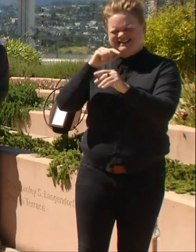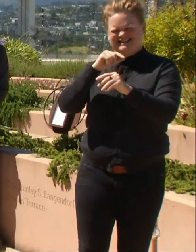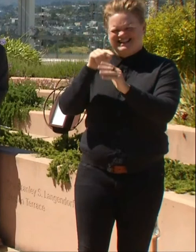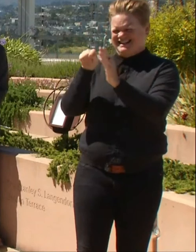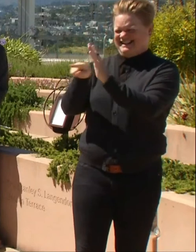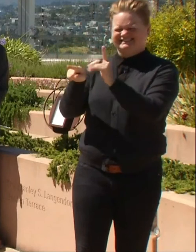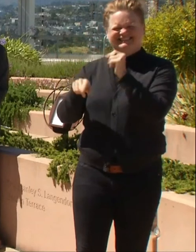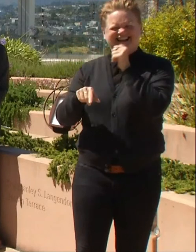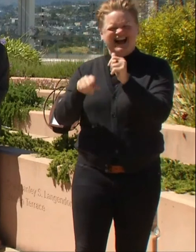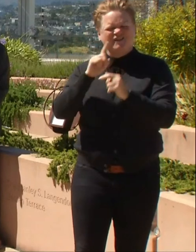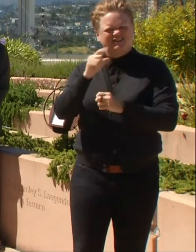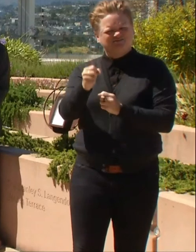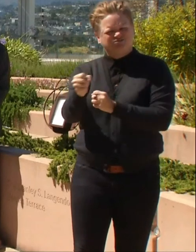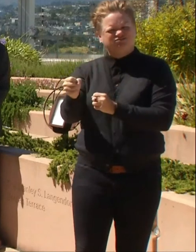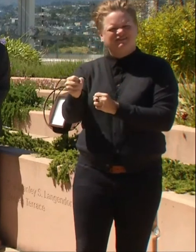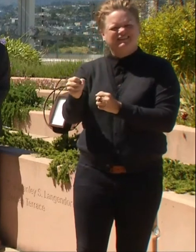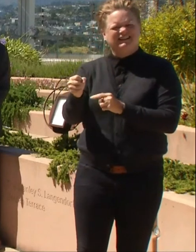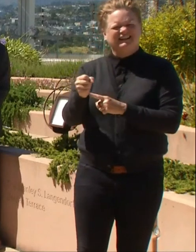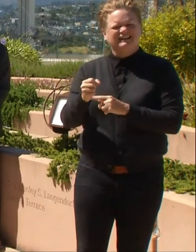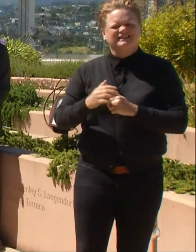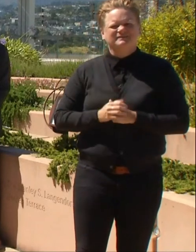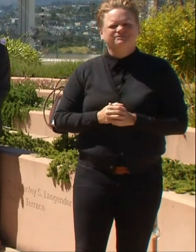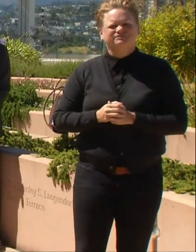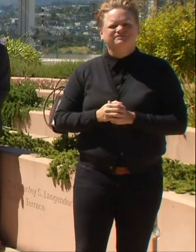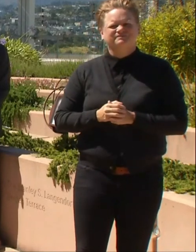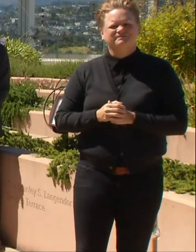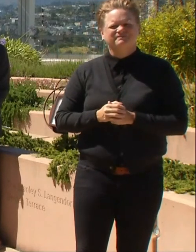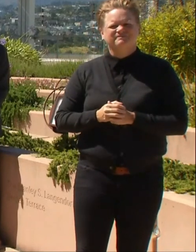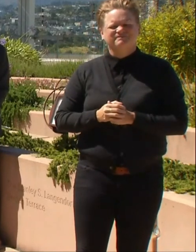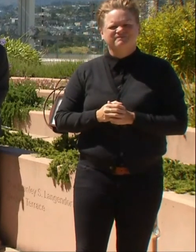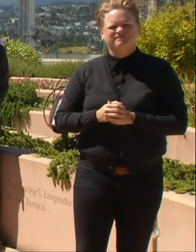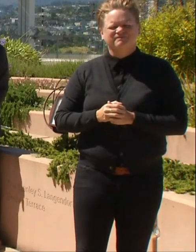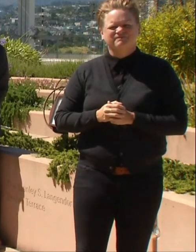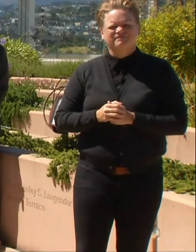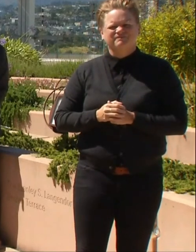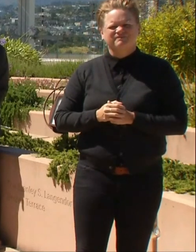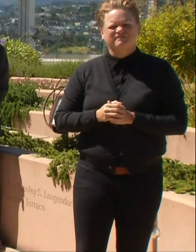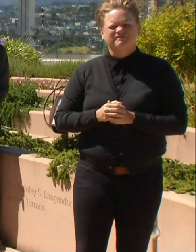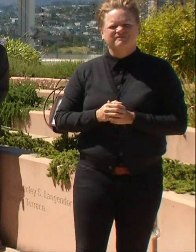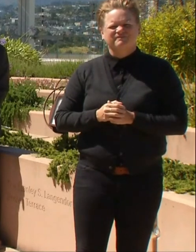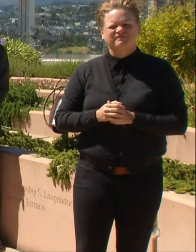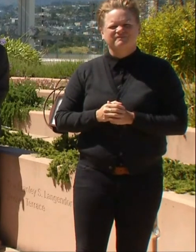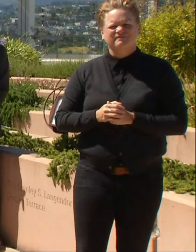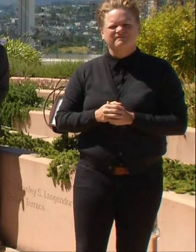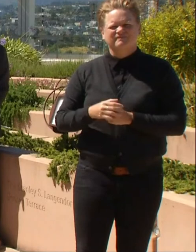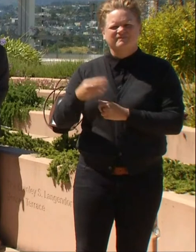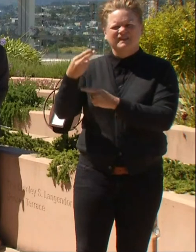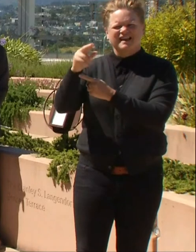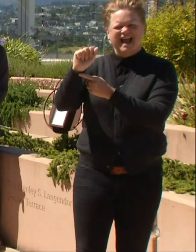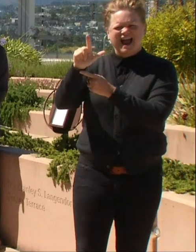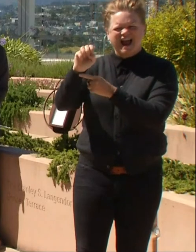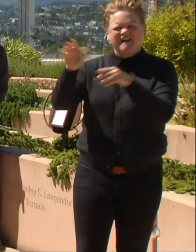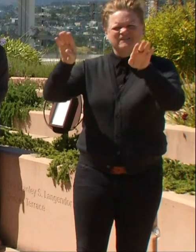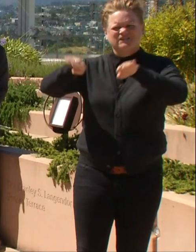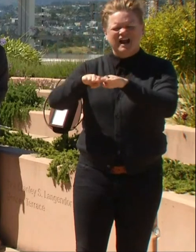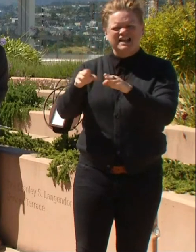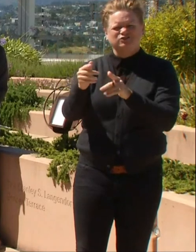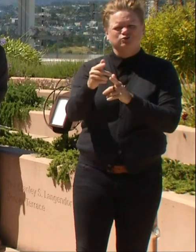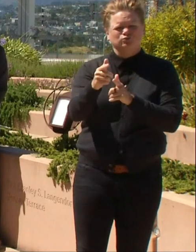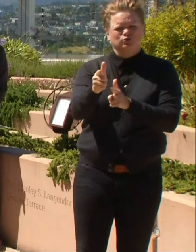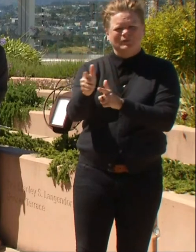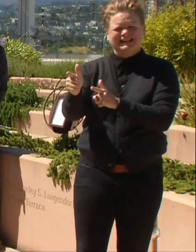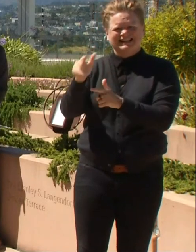Saucer, Harit Atkin, and Manuel O'Neill in the Hayes Valley shooting, where all four of them were gunned down